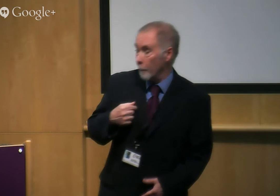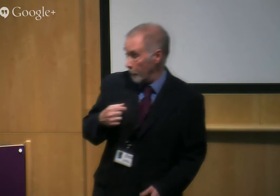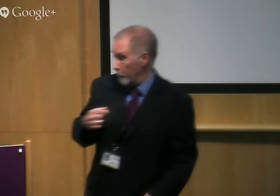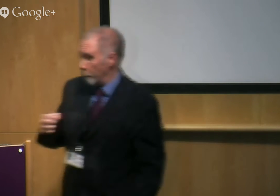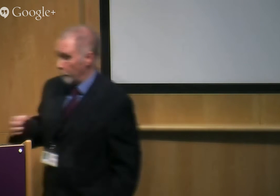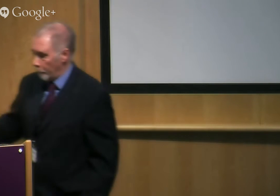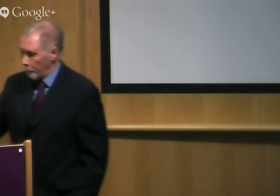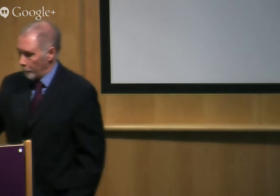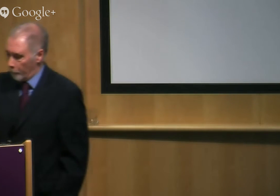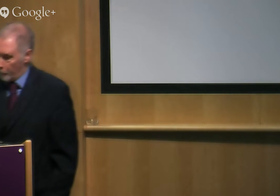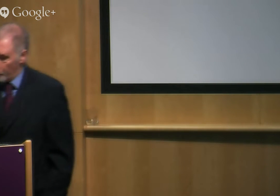The table, please.